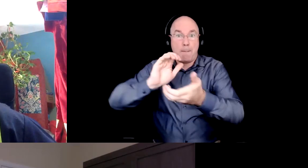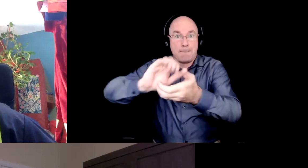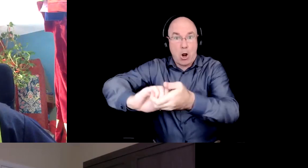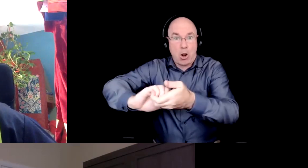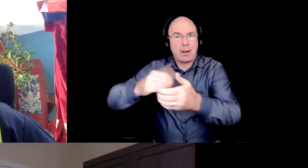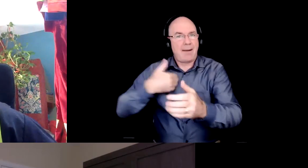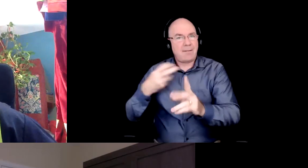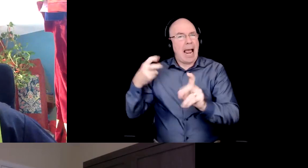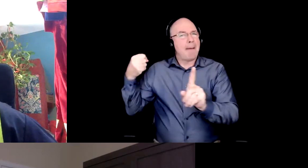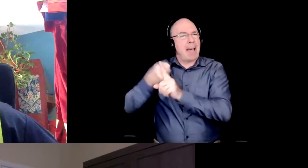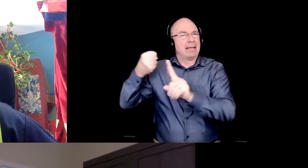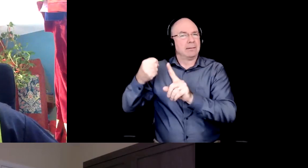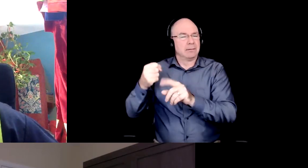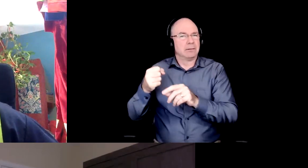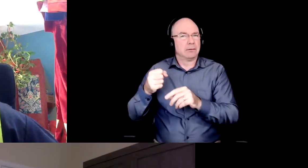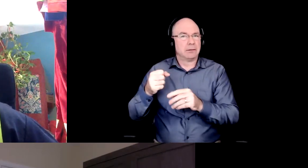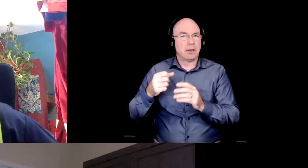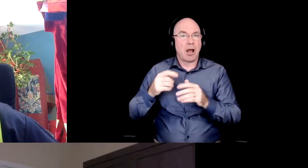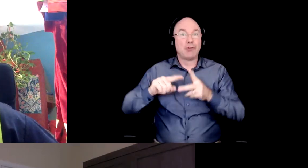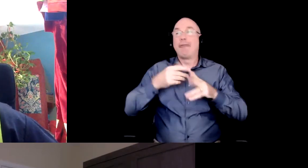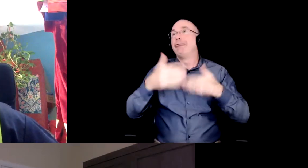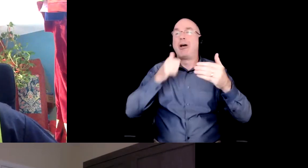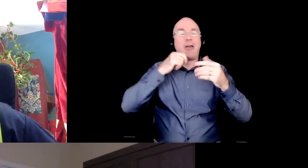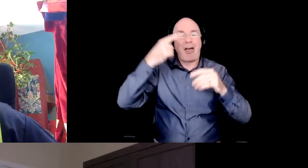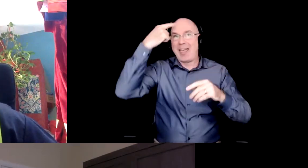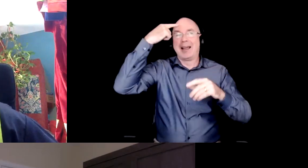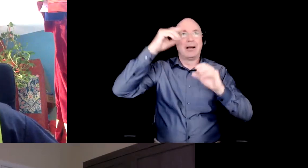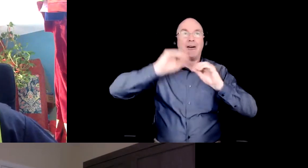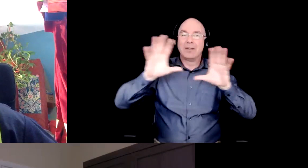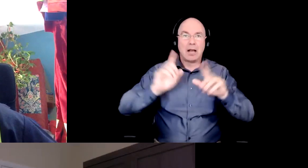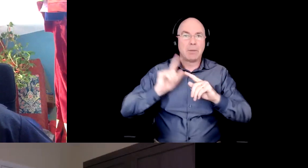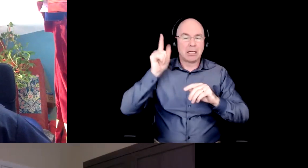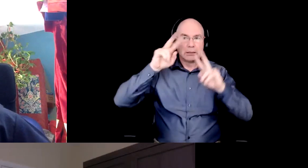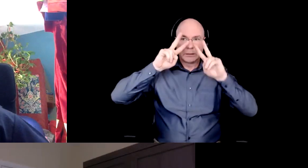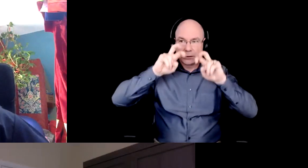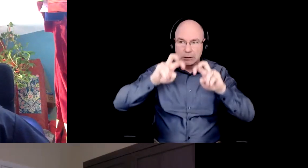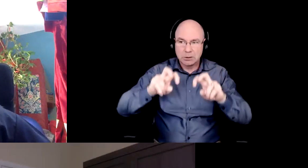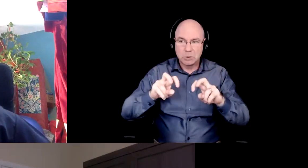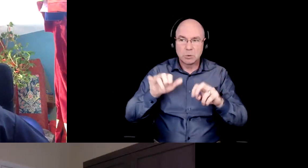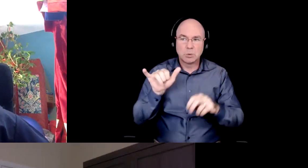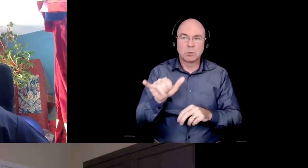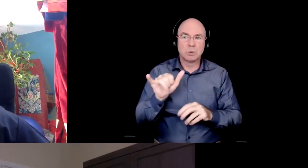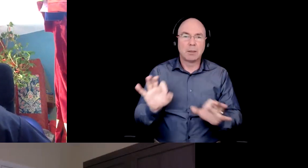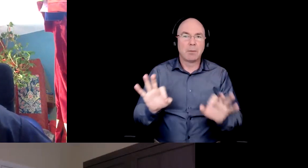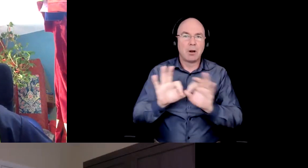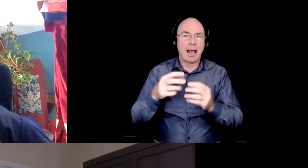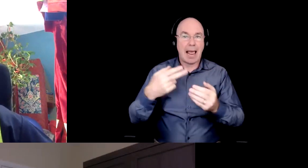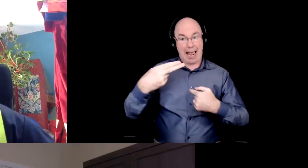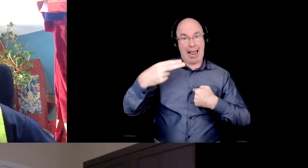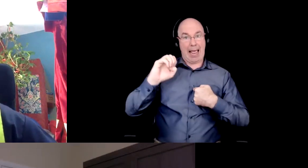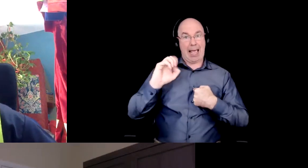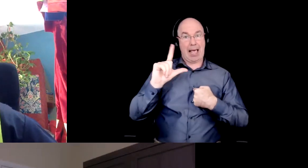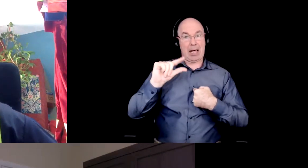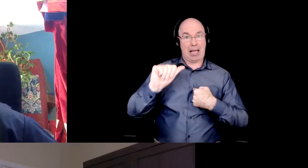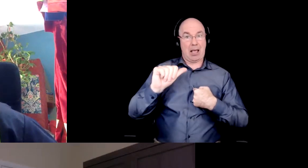obvious right off the bat, but when you really start digging into it, it's very important to consider. So HelgaWare as a